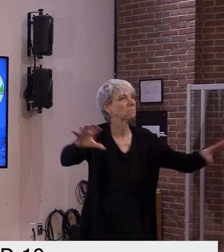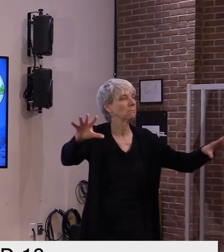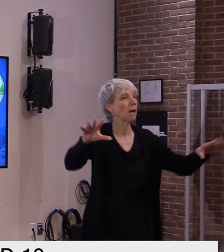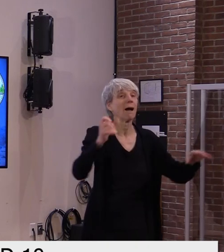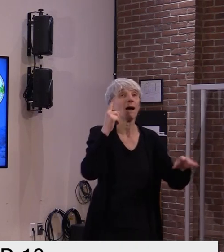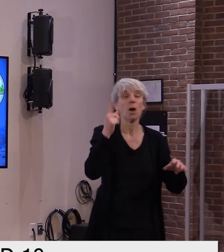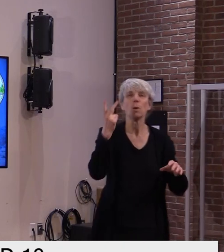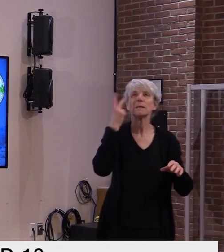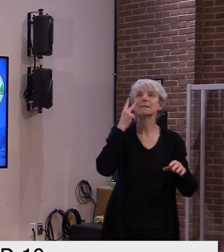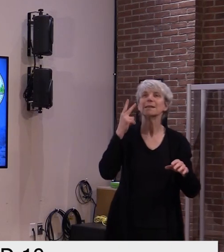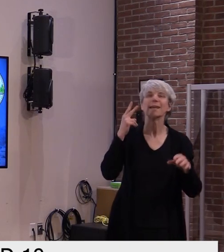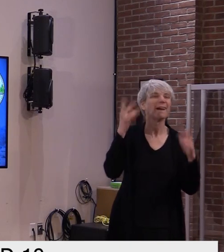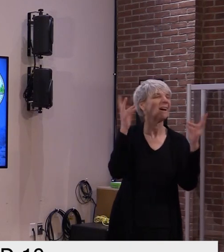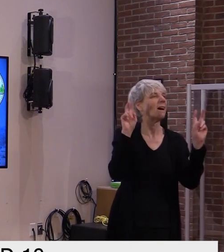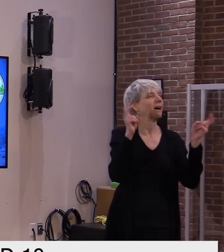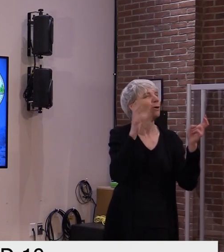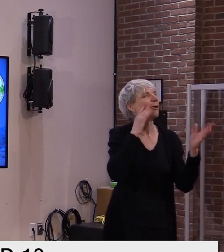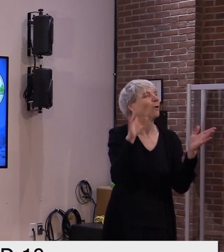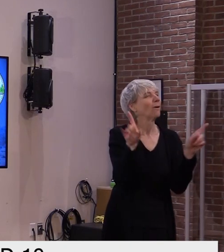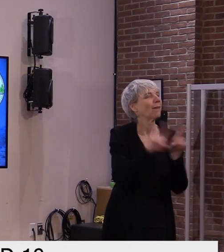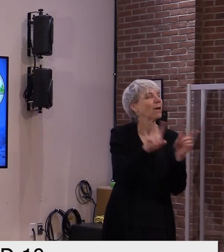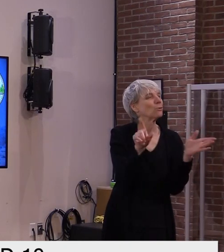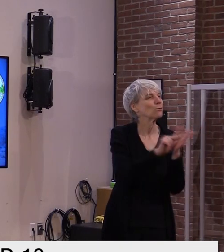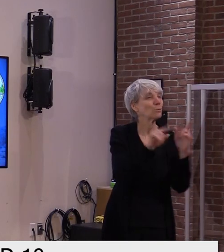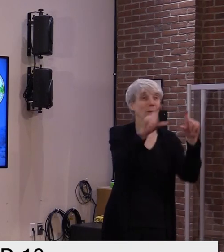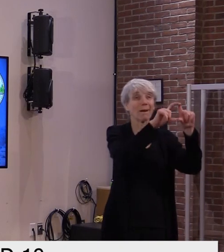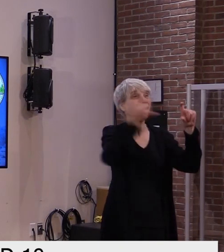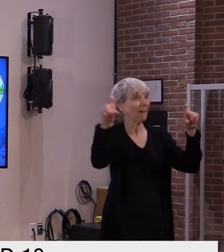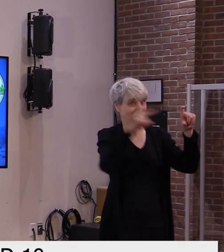headlines aren't always exactly what happens.